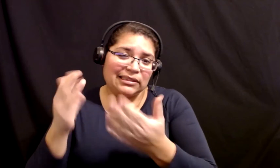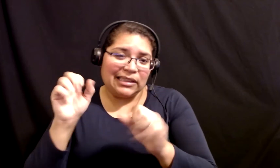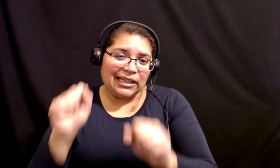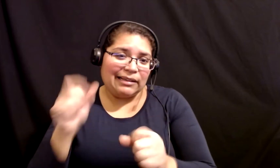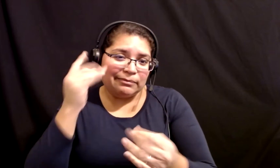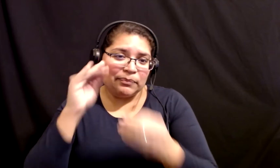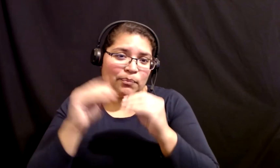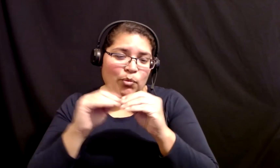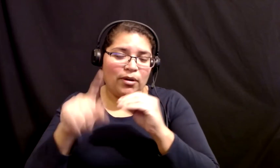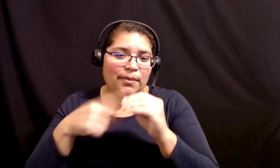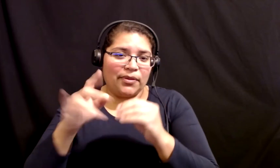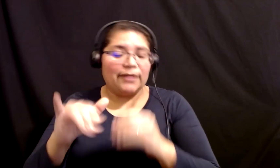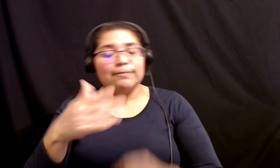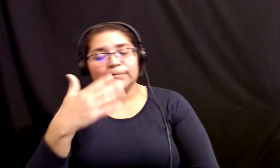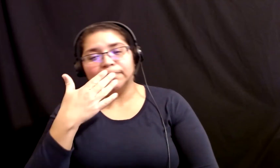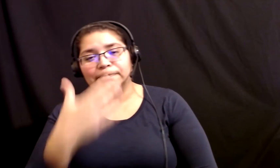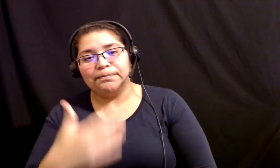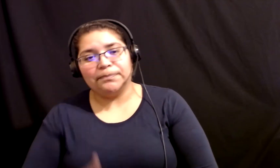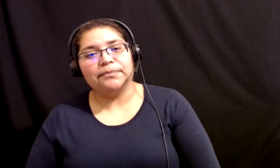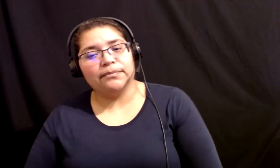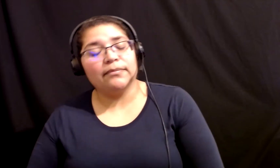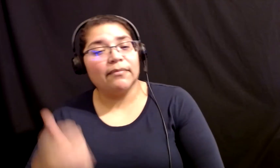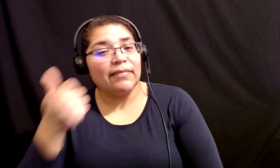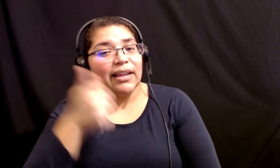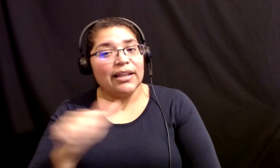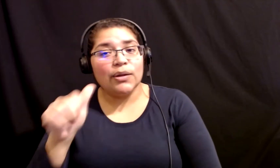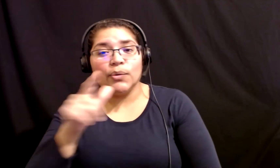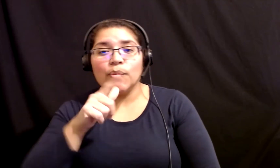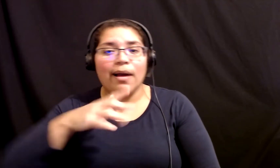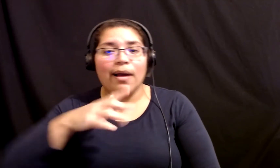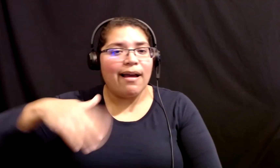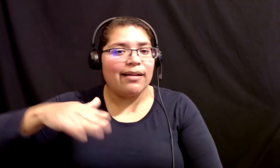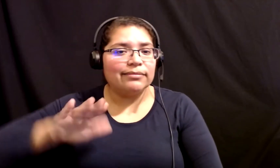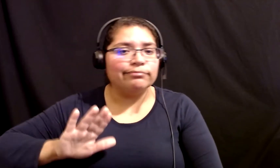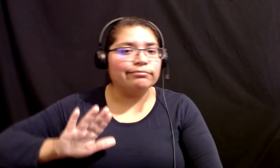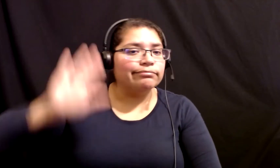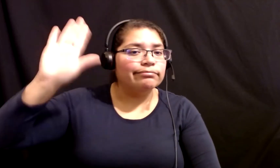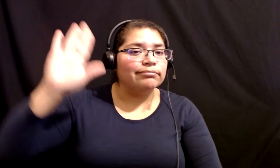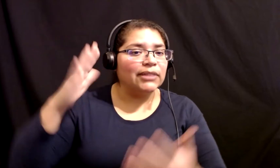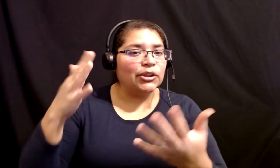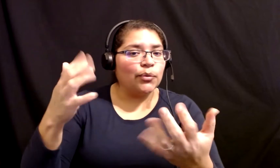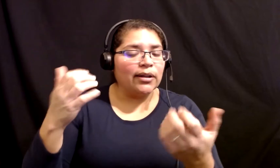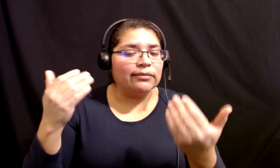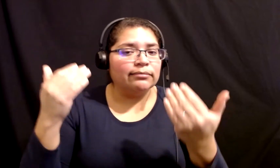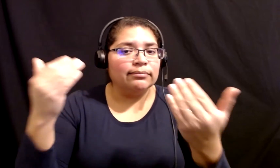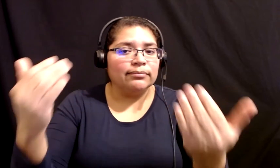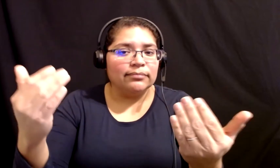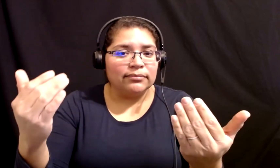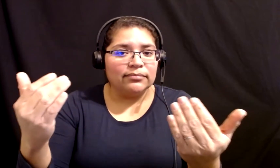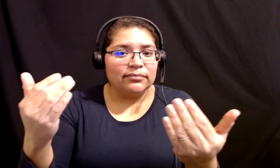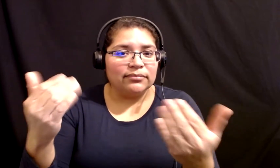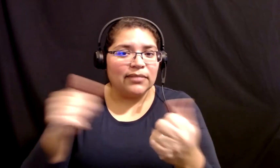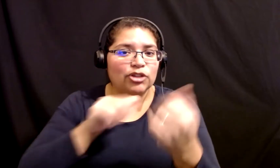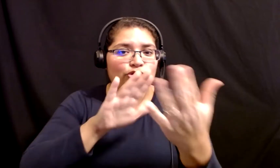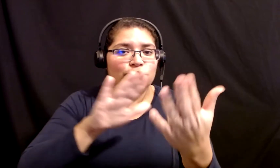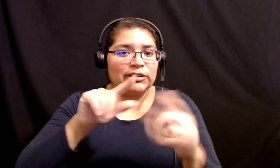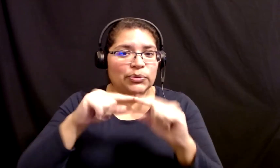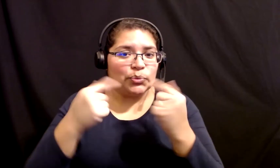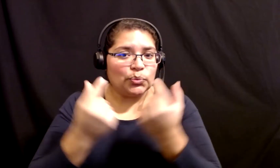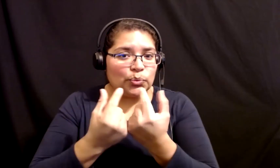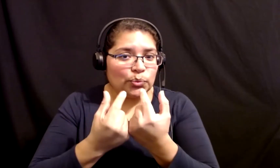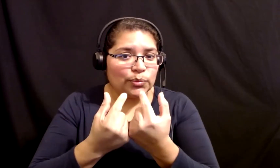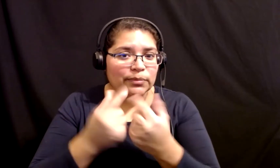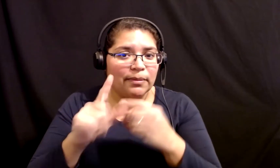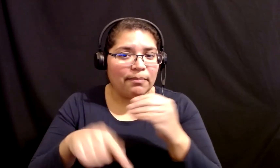Thank you. Is there anyone who hasn't spoken yet who would like to address the group now